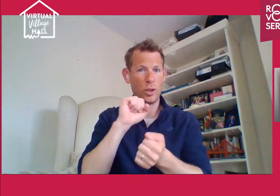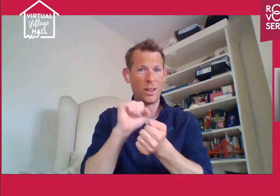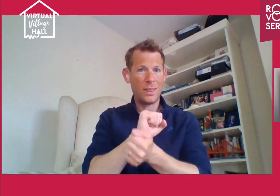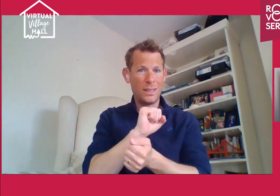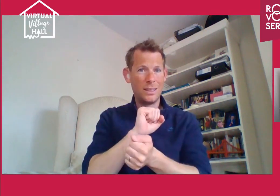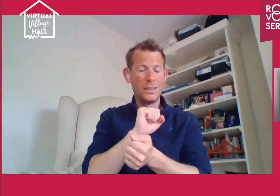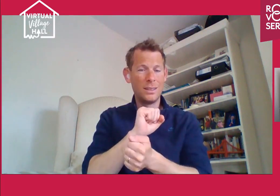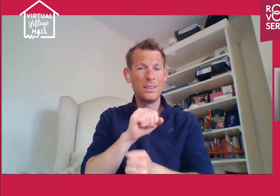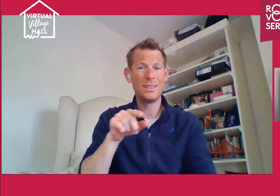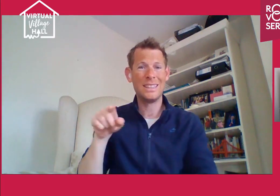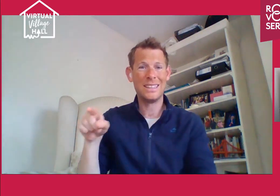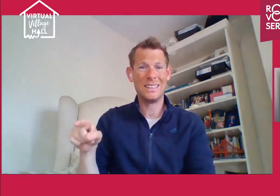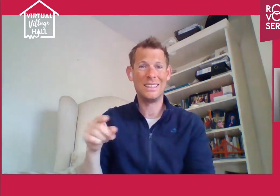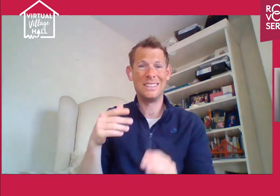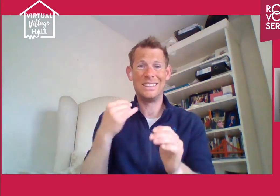because it's my son's birthday.